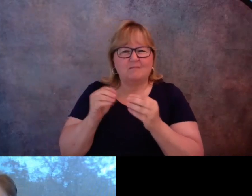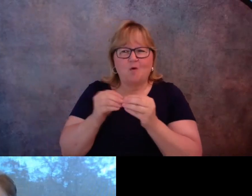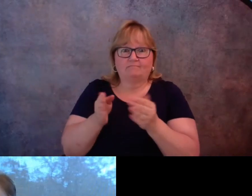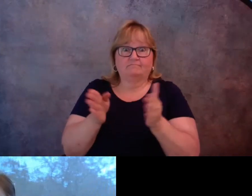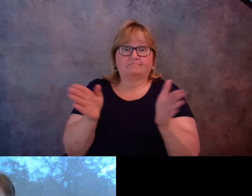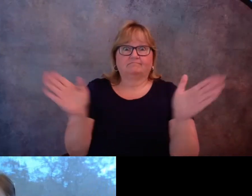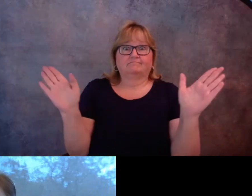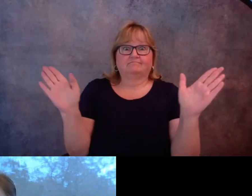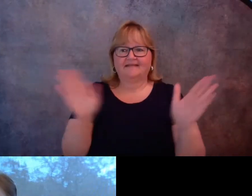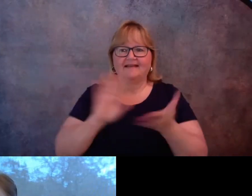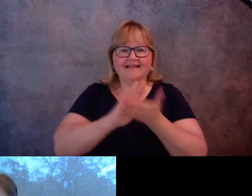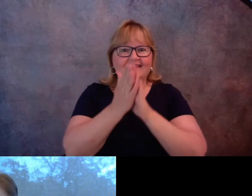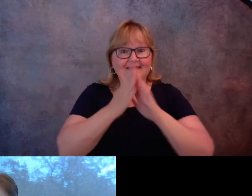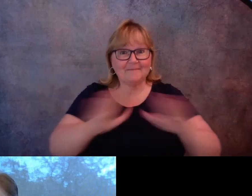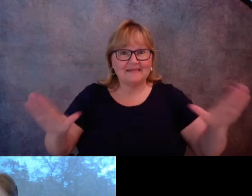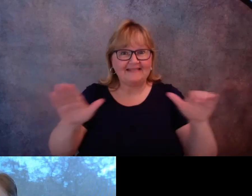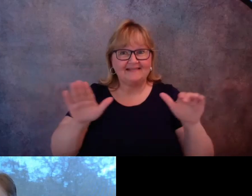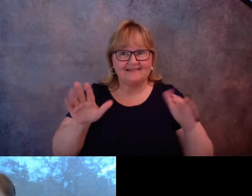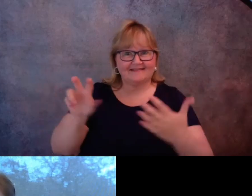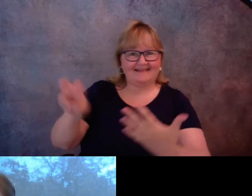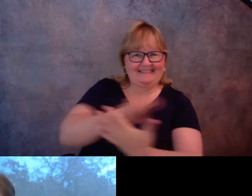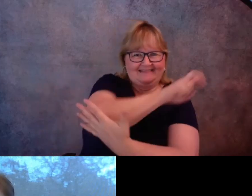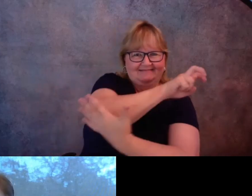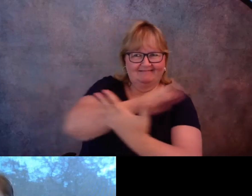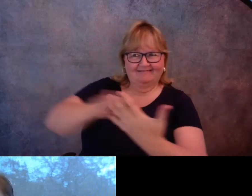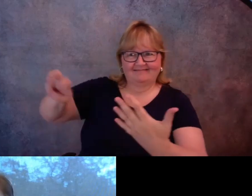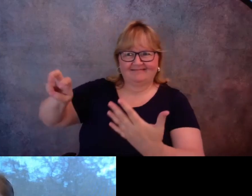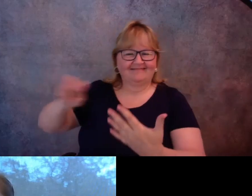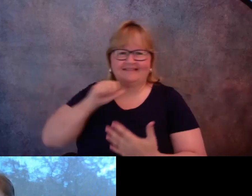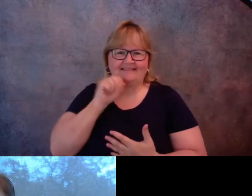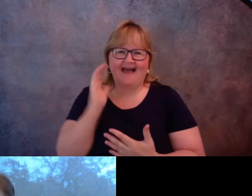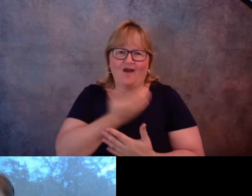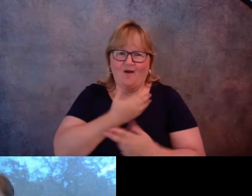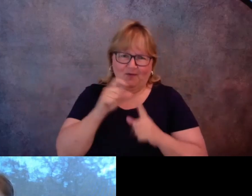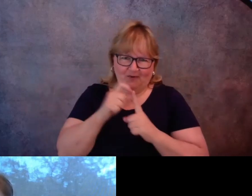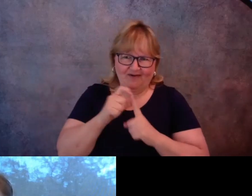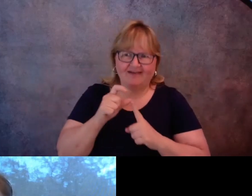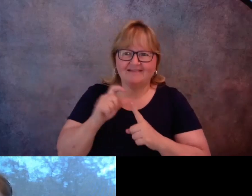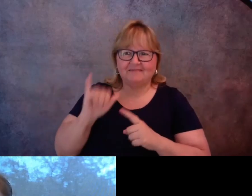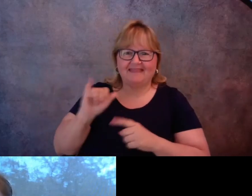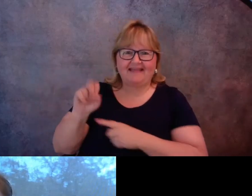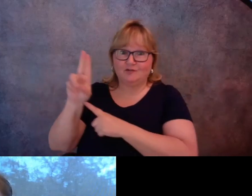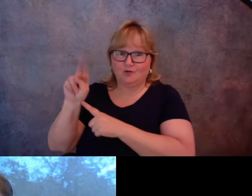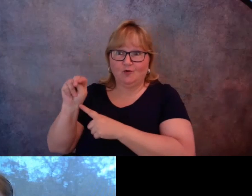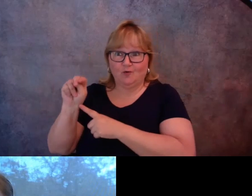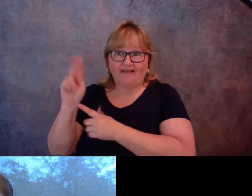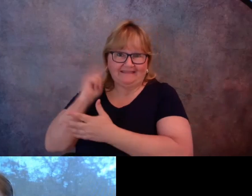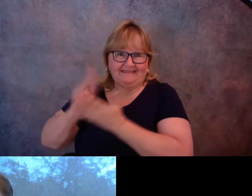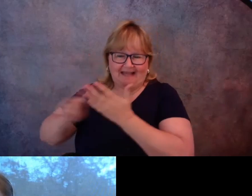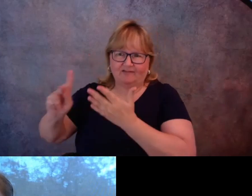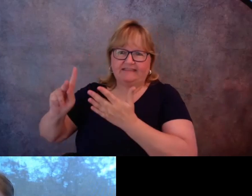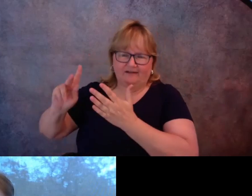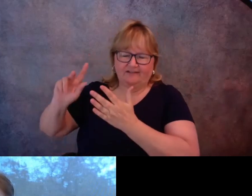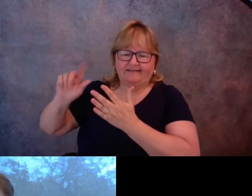call the peace continuum. That's not our language, that's the language used by the UN Secretary General